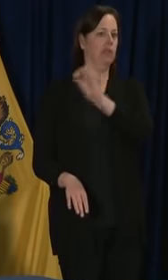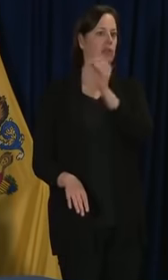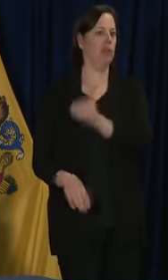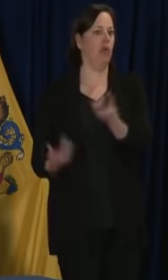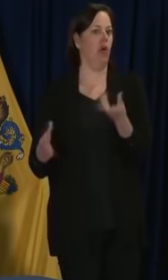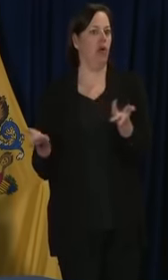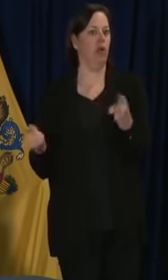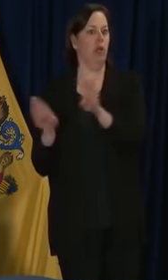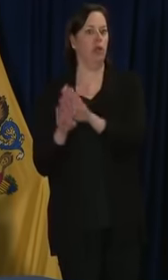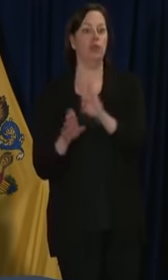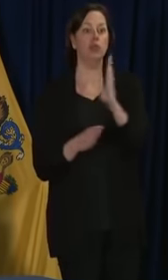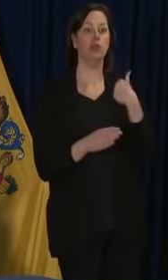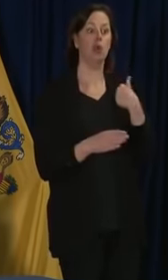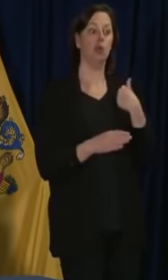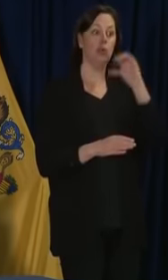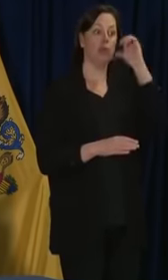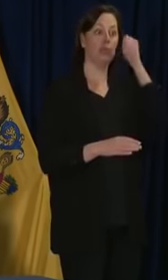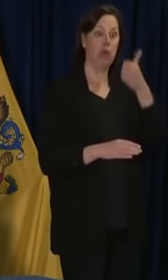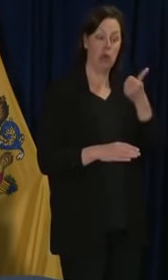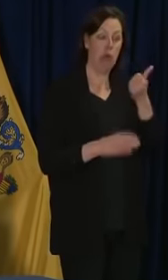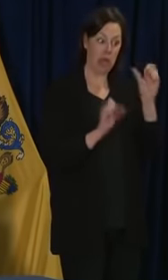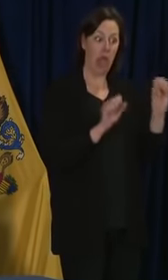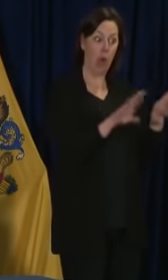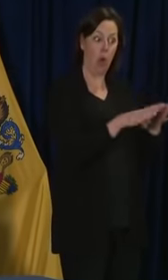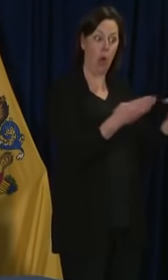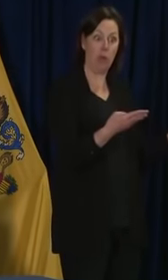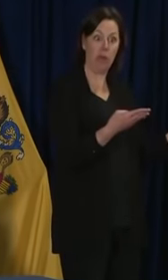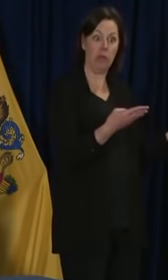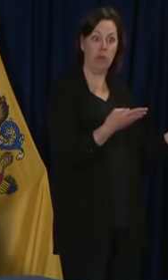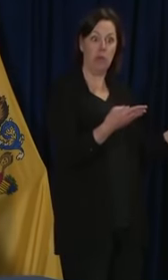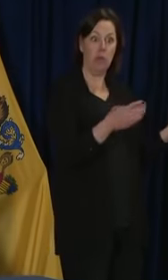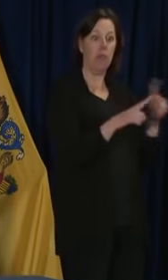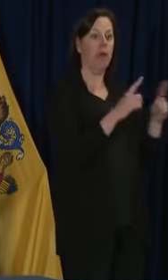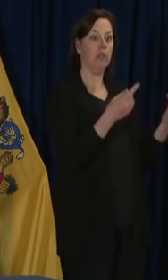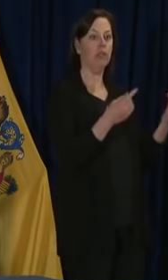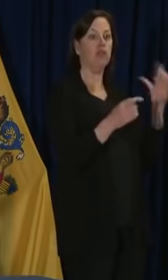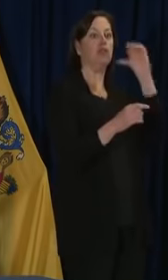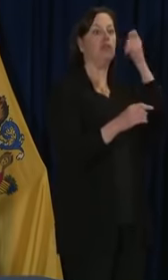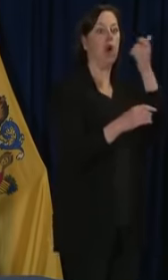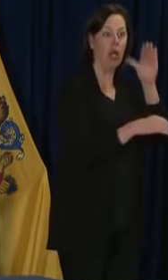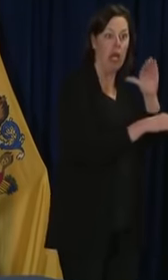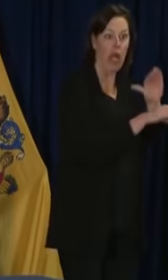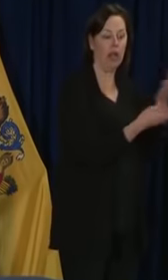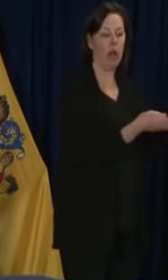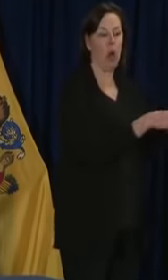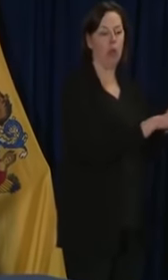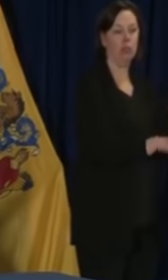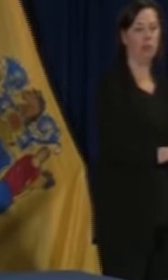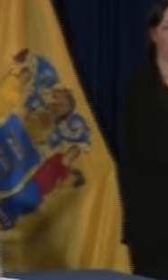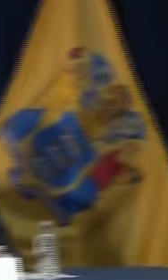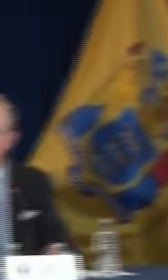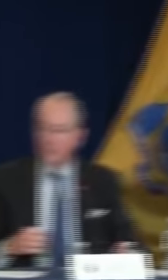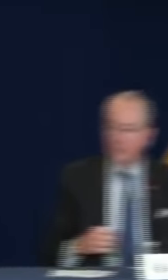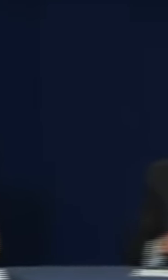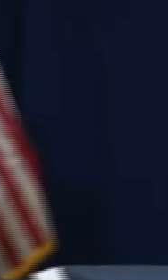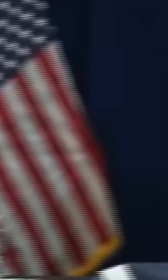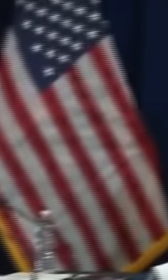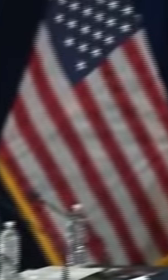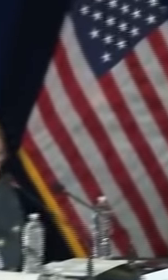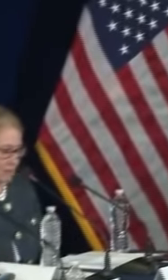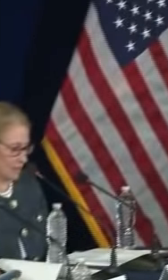but tomorrow they're welcome to be. Anything you want to add, Lamont? Yes, the governor's correct in regards to